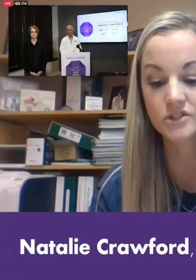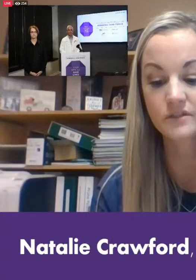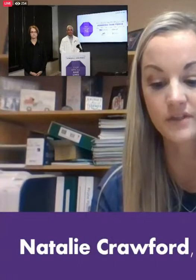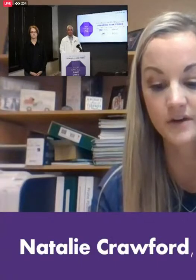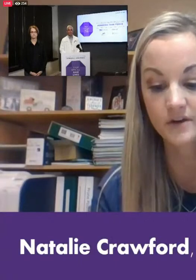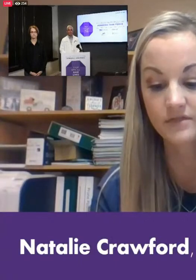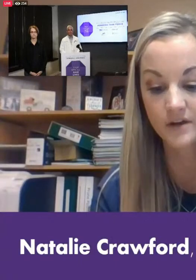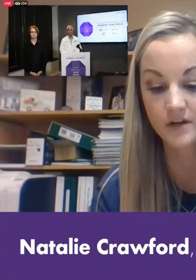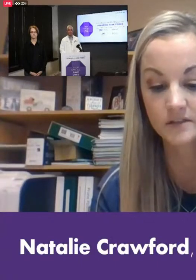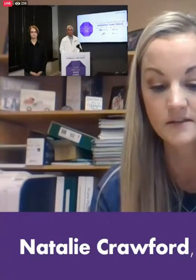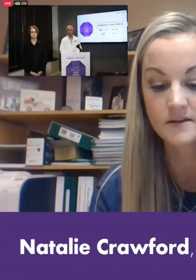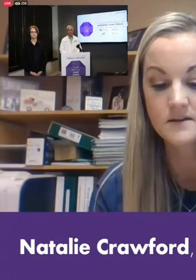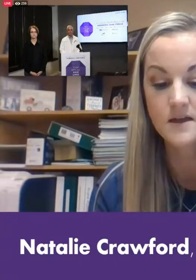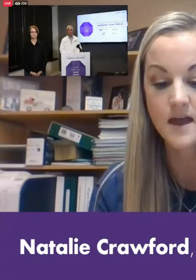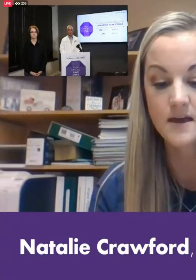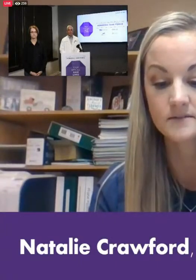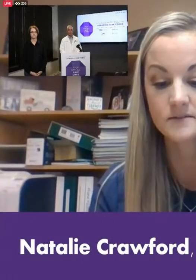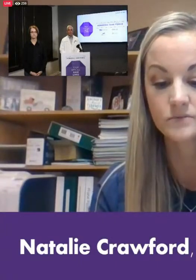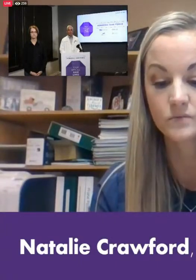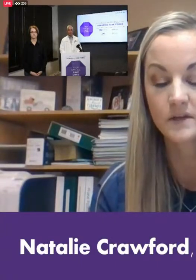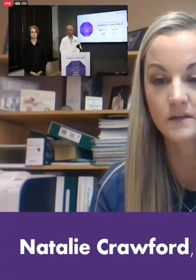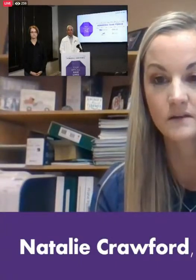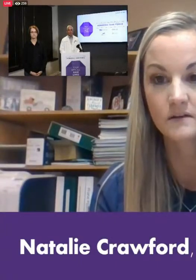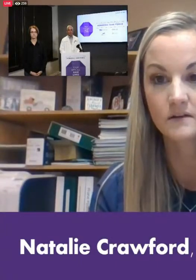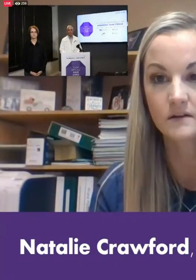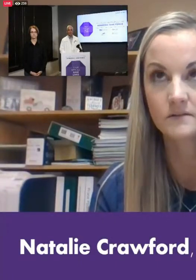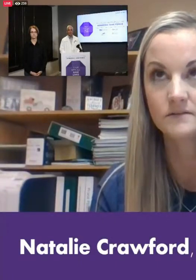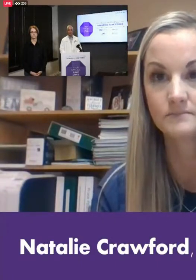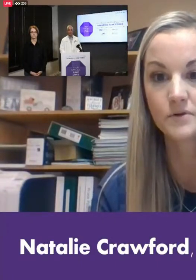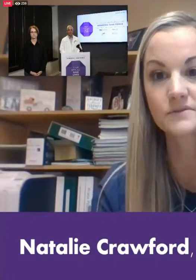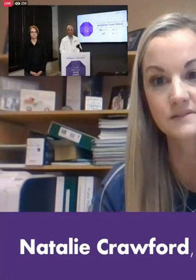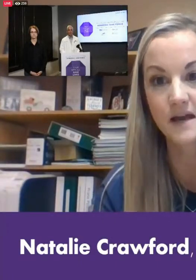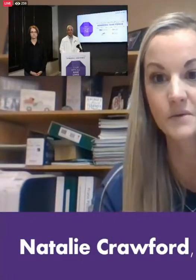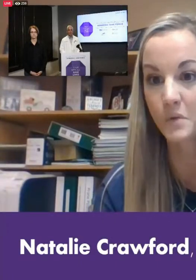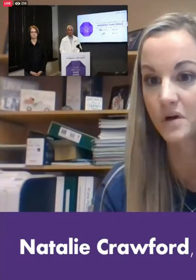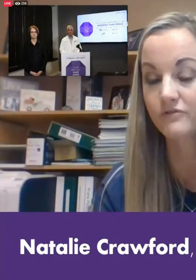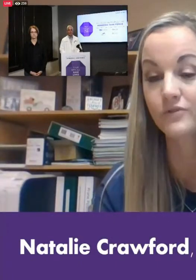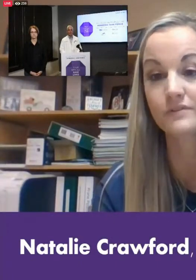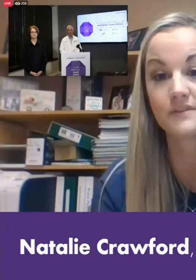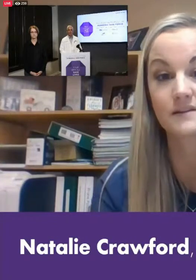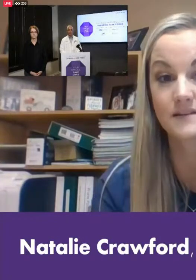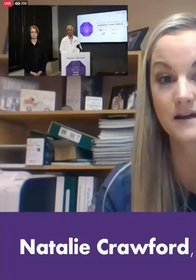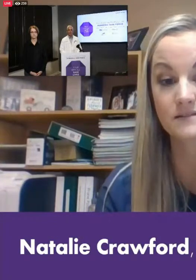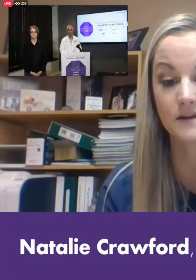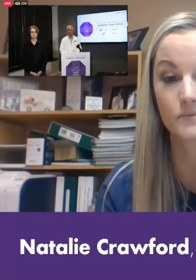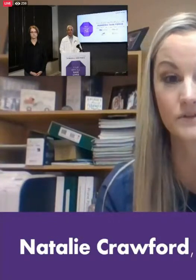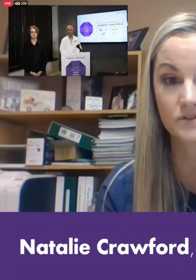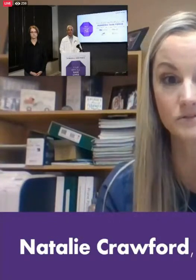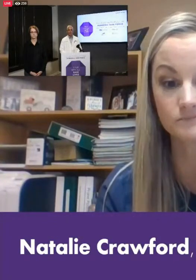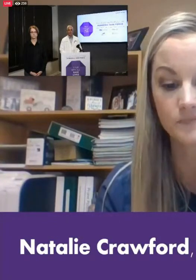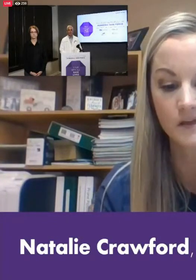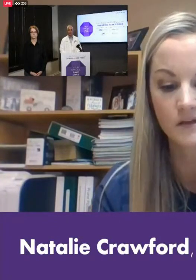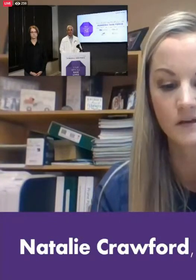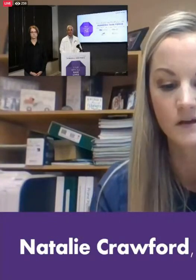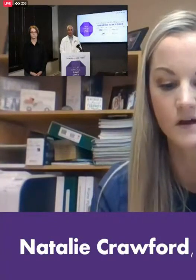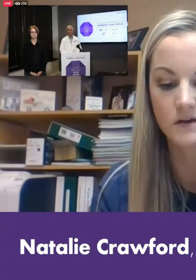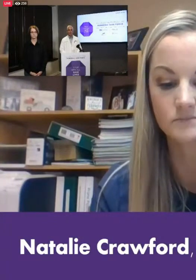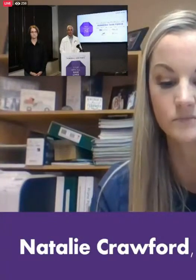getting stretched thinner and thinner, and we most of the time work for the exact same